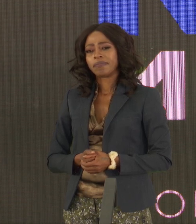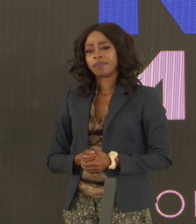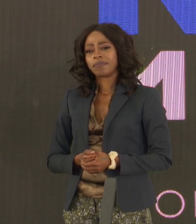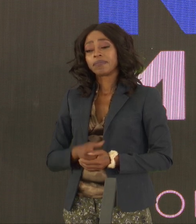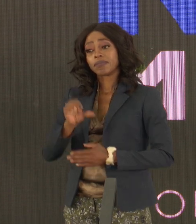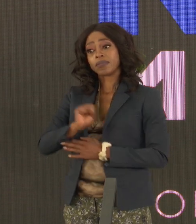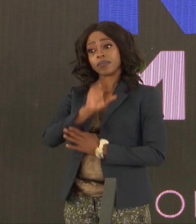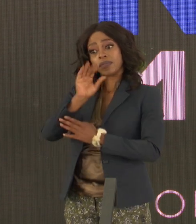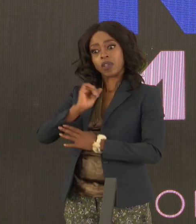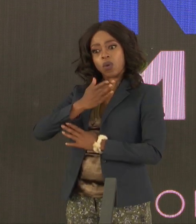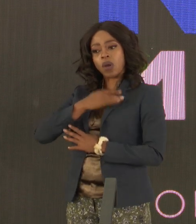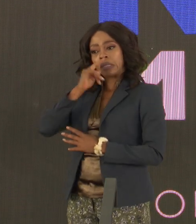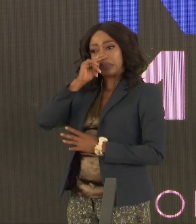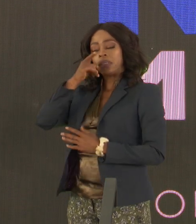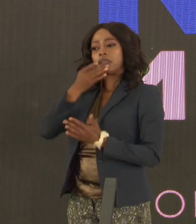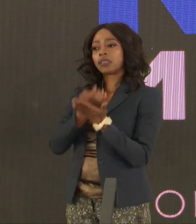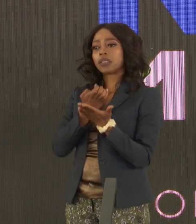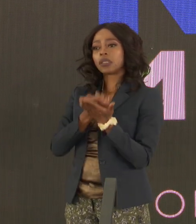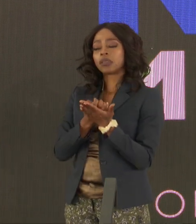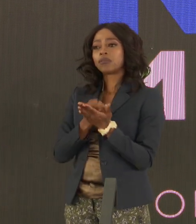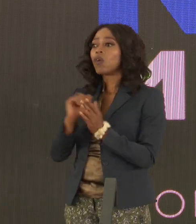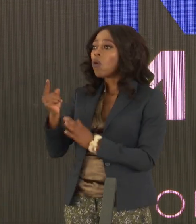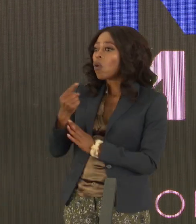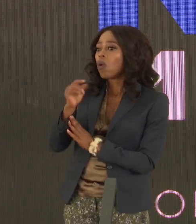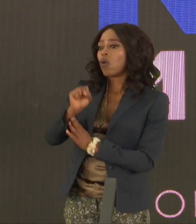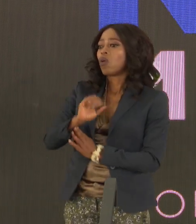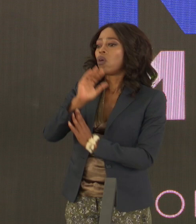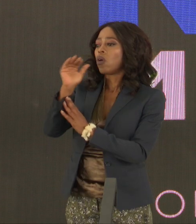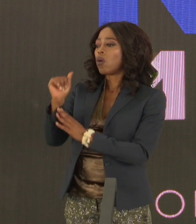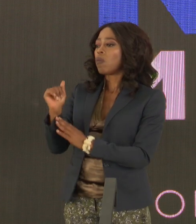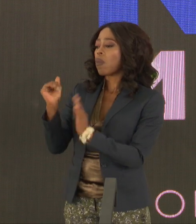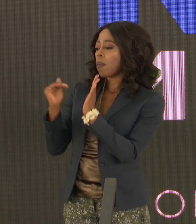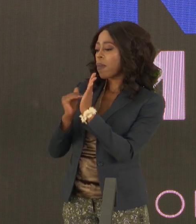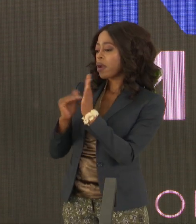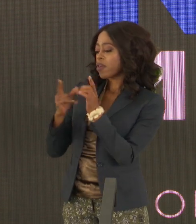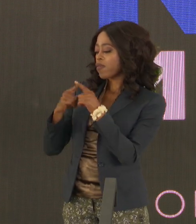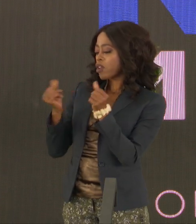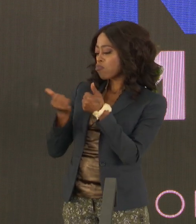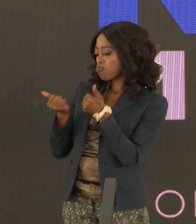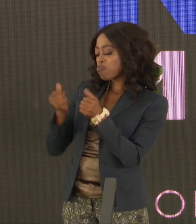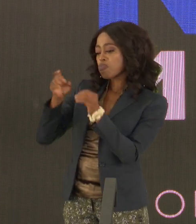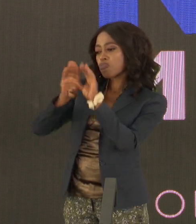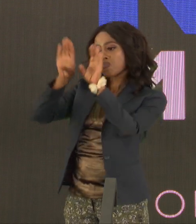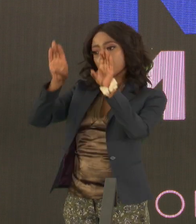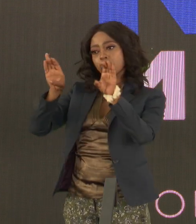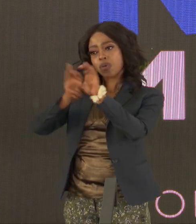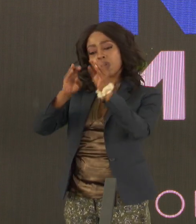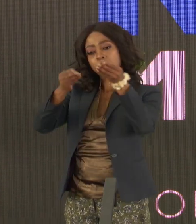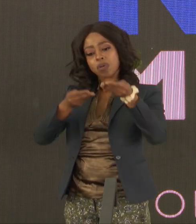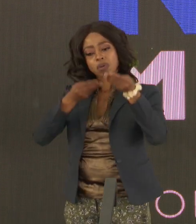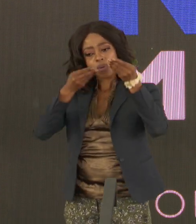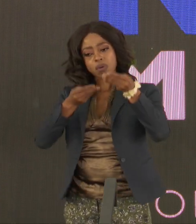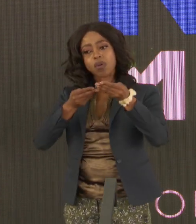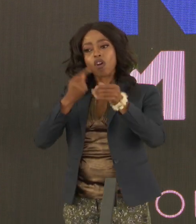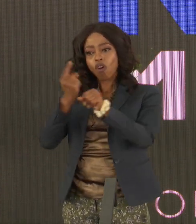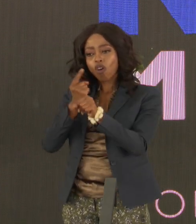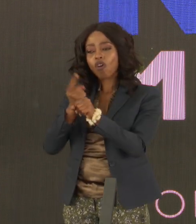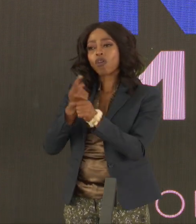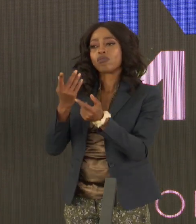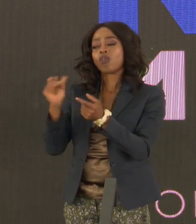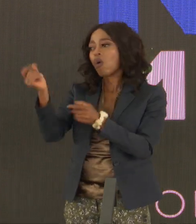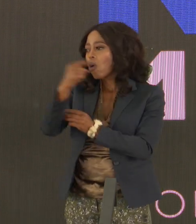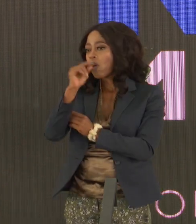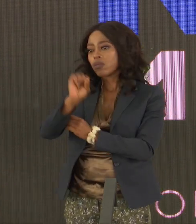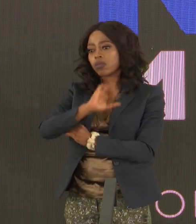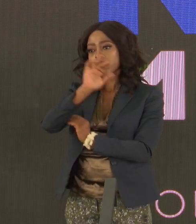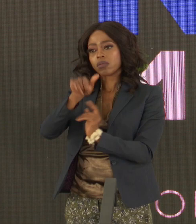South Africans want a modern economy where every South African has completed high school and obtained a qualification. Every single South African.